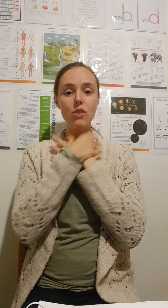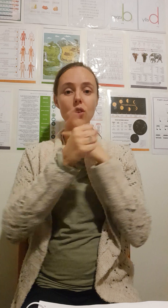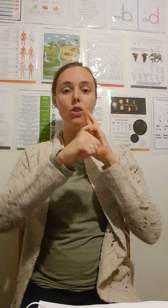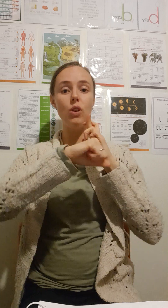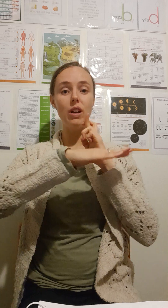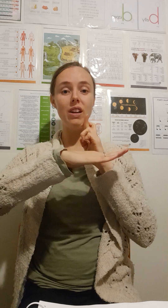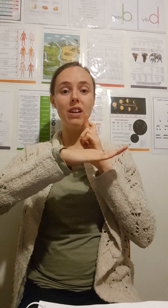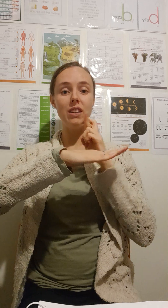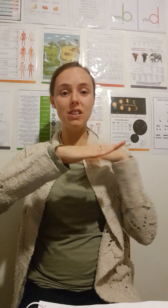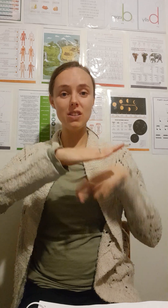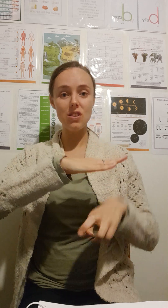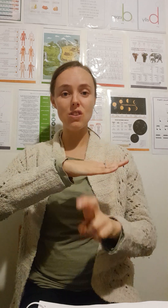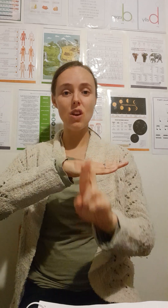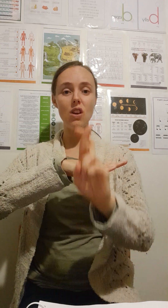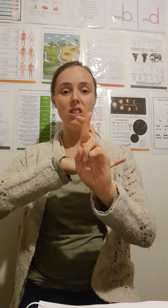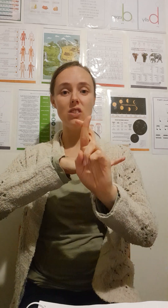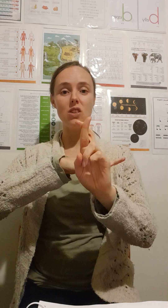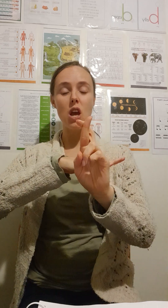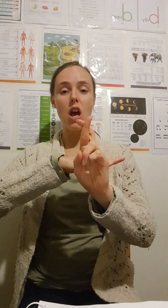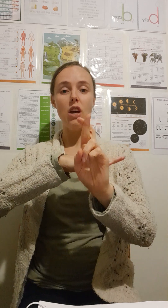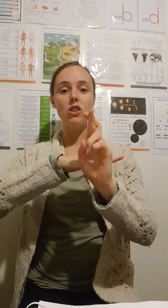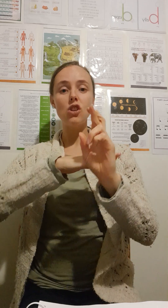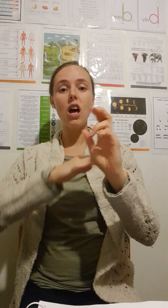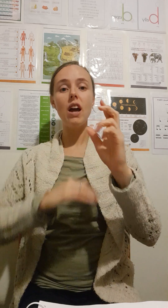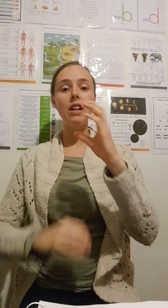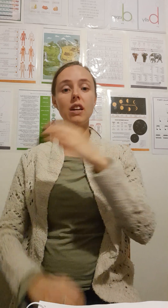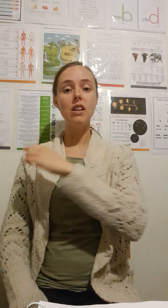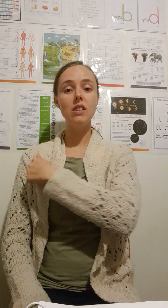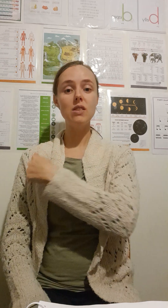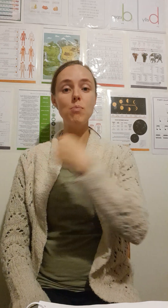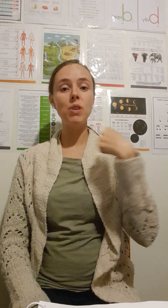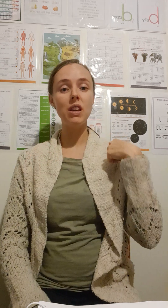the Renaissance, China's Ming